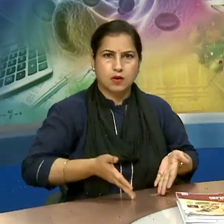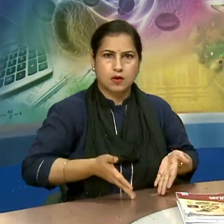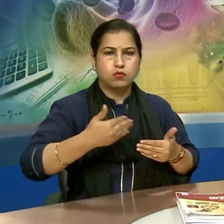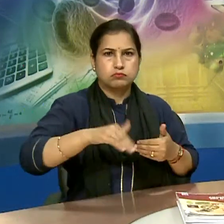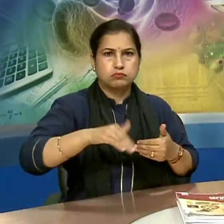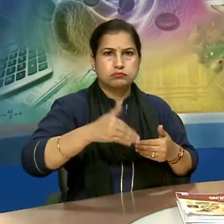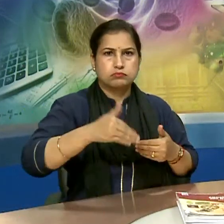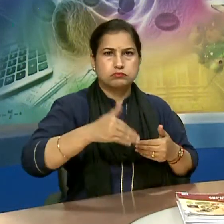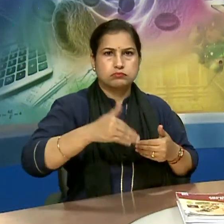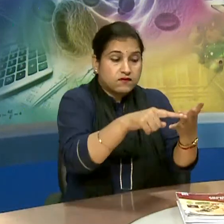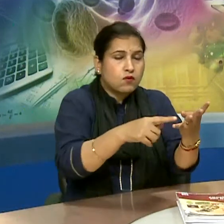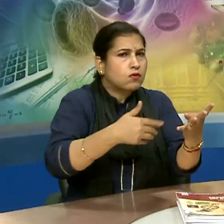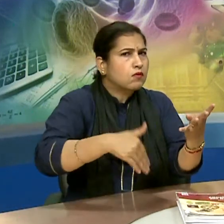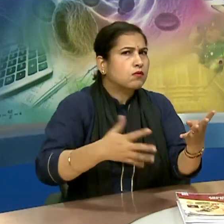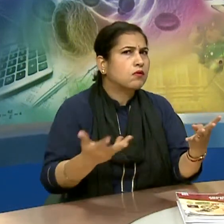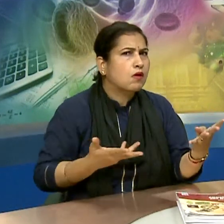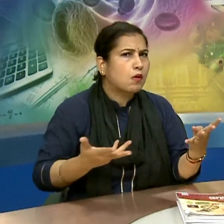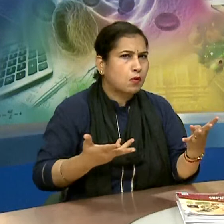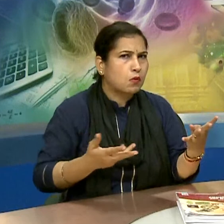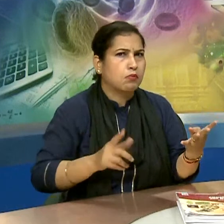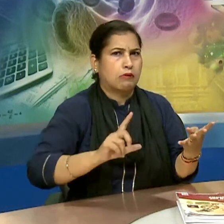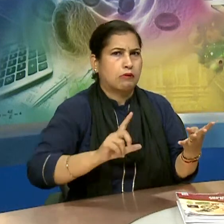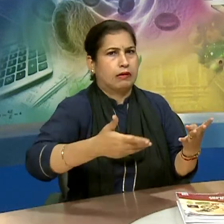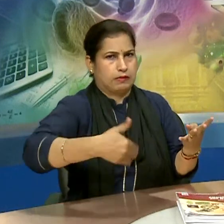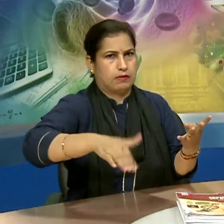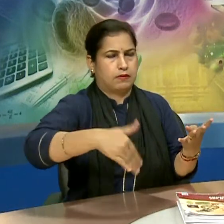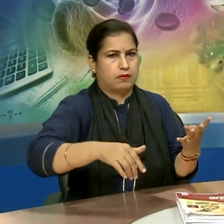Let us now learn about the